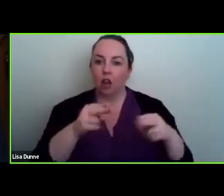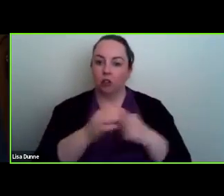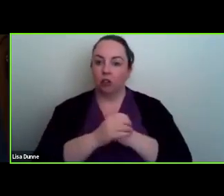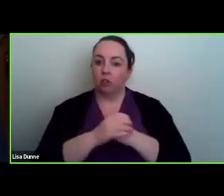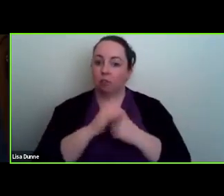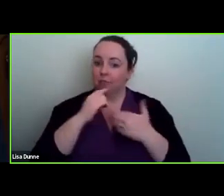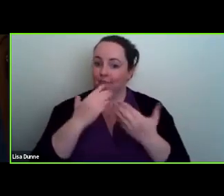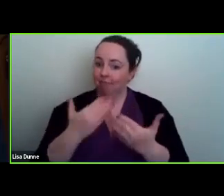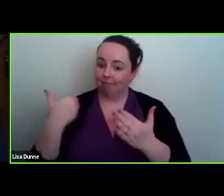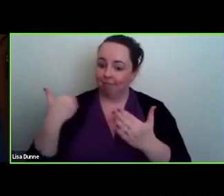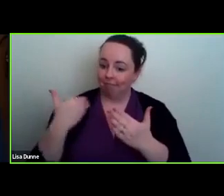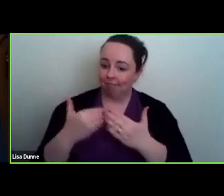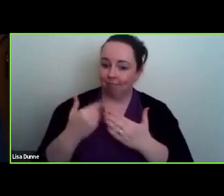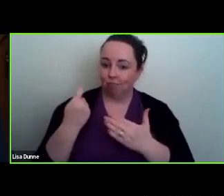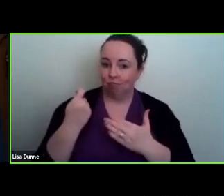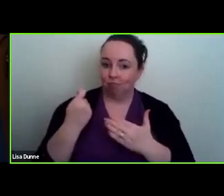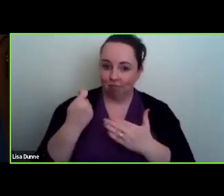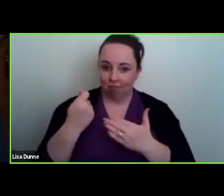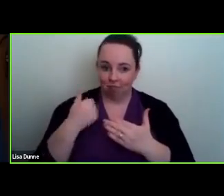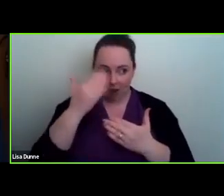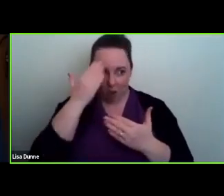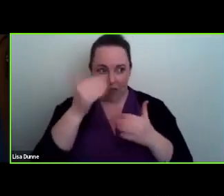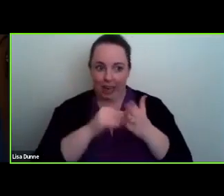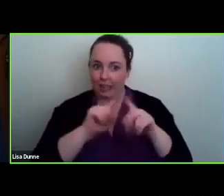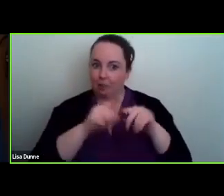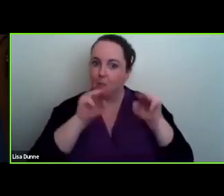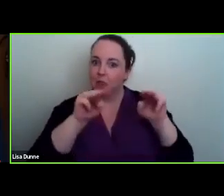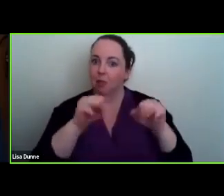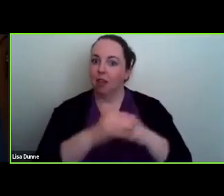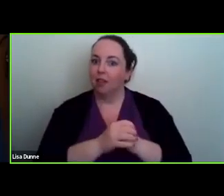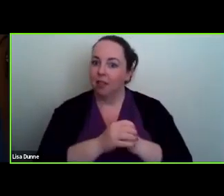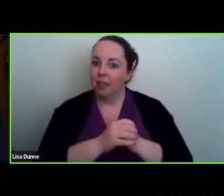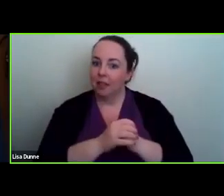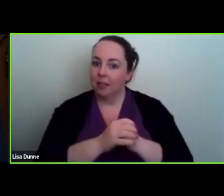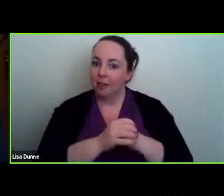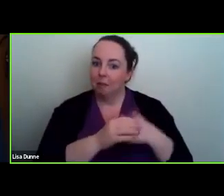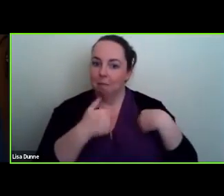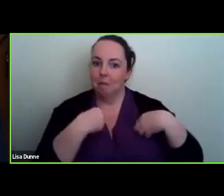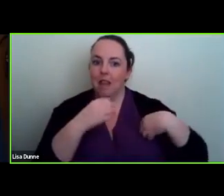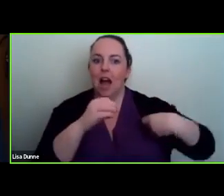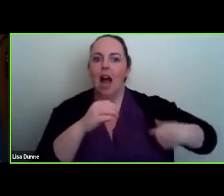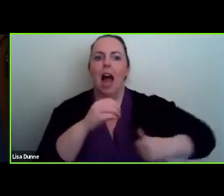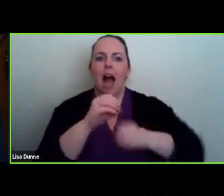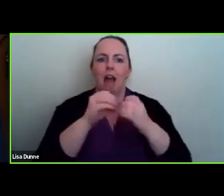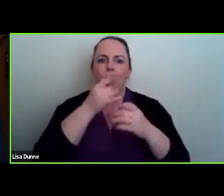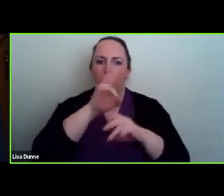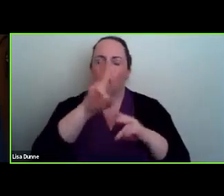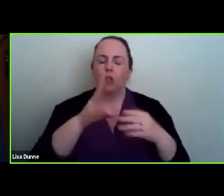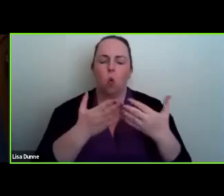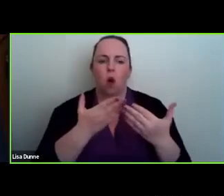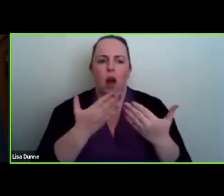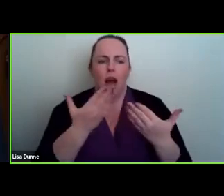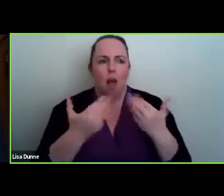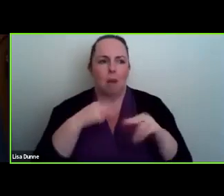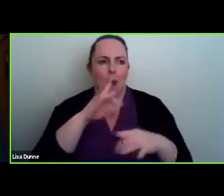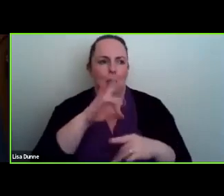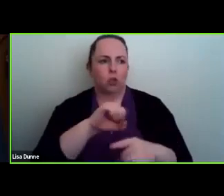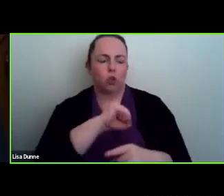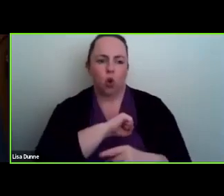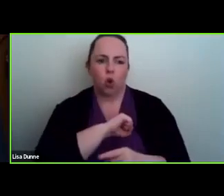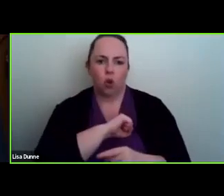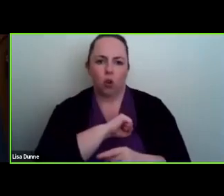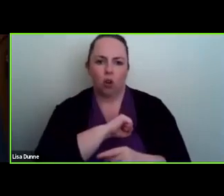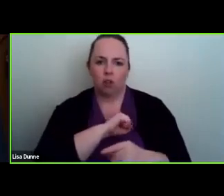us it's not impossible. There was just no desire to do so. So it's about asking that question. What can we ensure and do to ensure that the desire